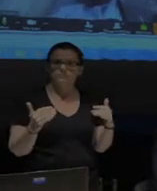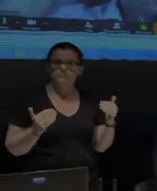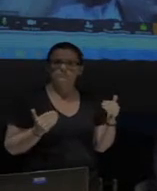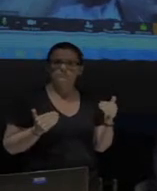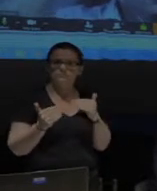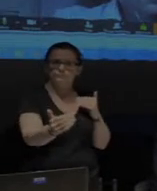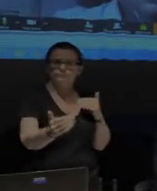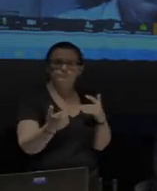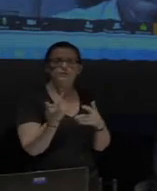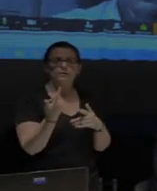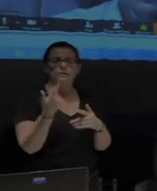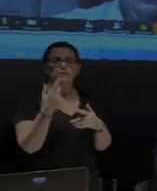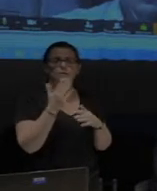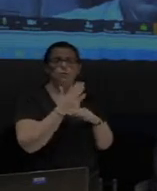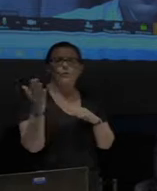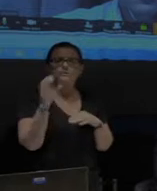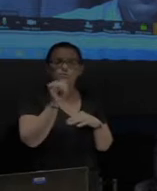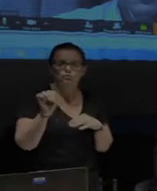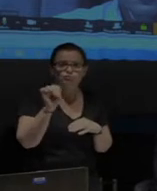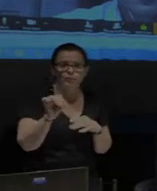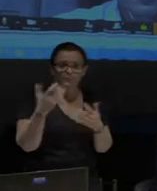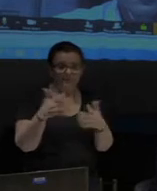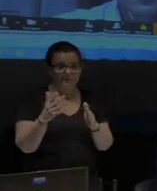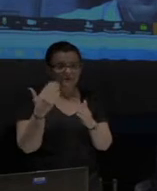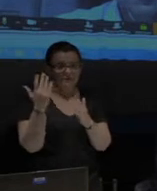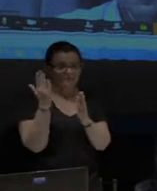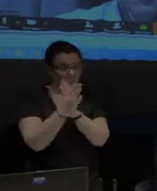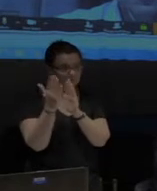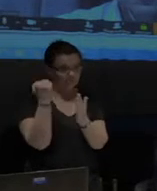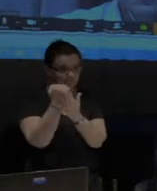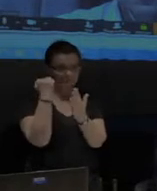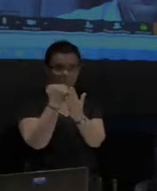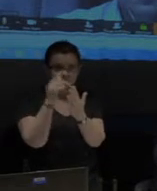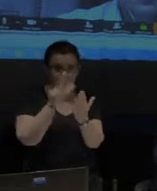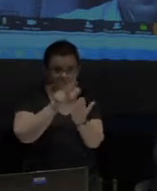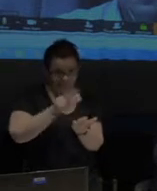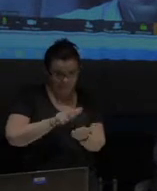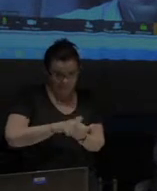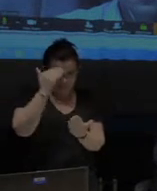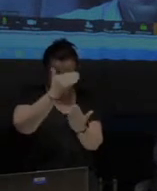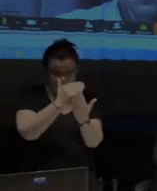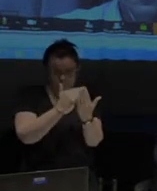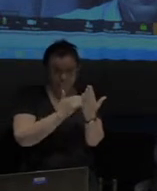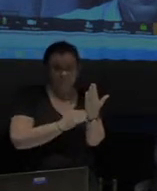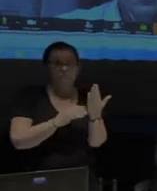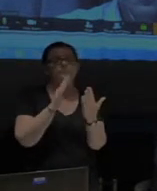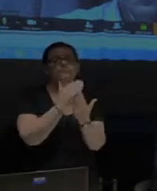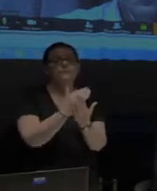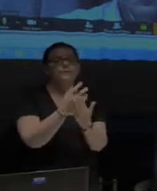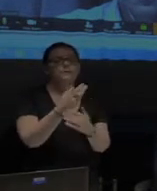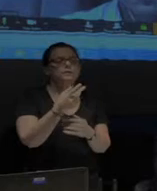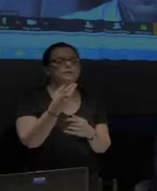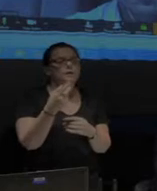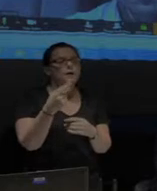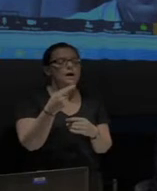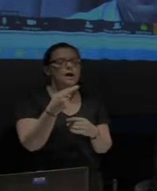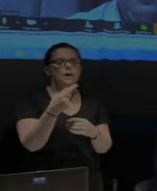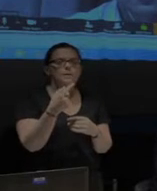Europe, lots of laws have been passed, lots of laws have been internalised. But then actually you look at the situation more